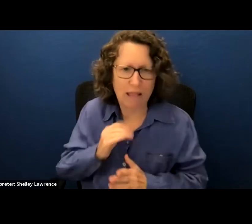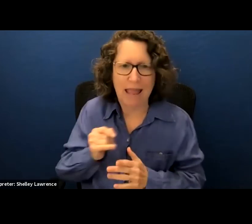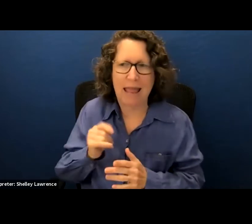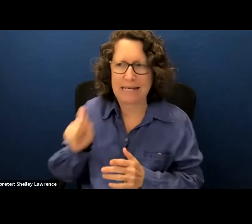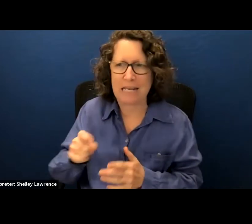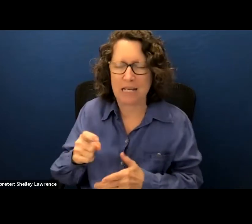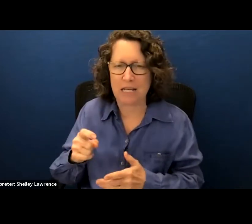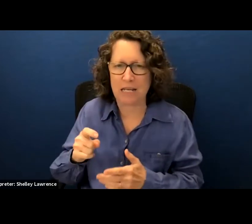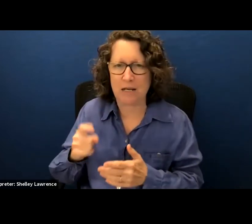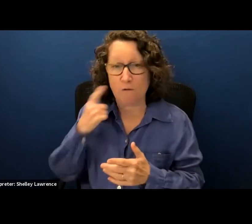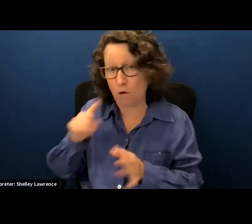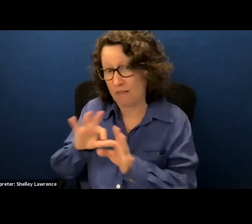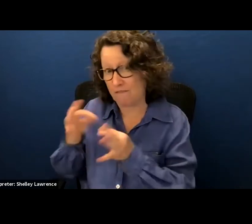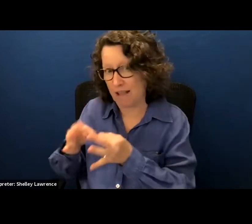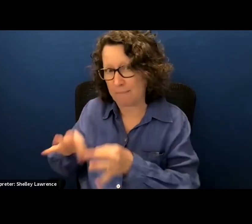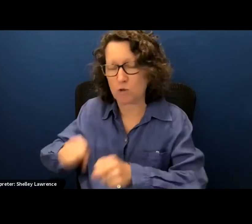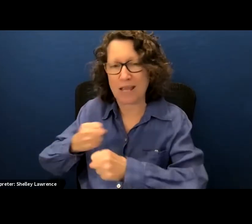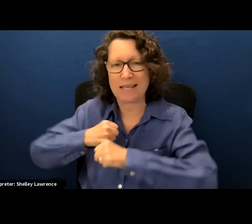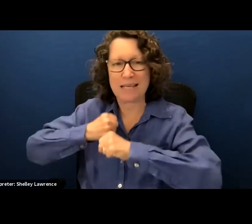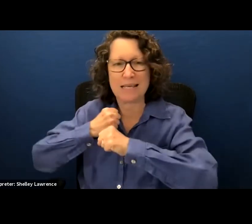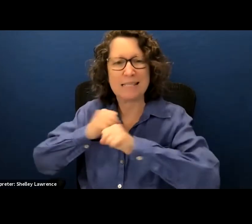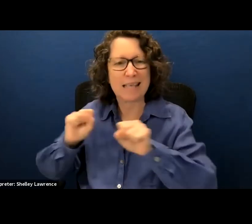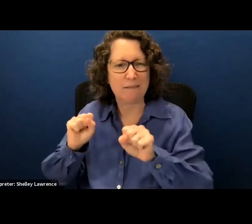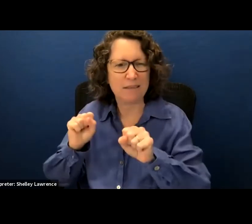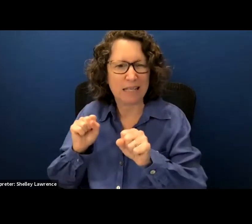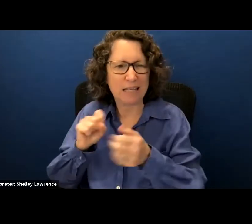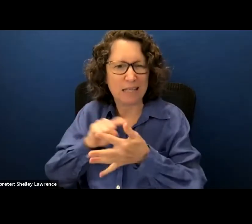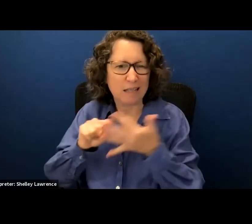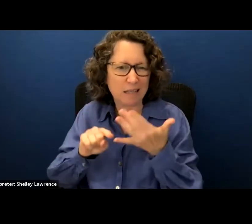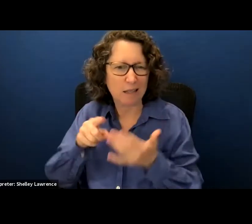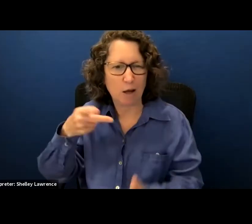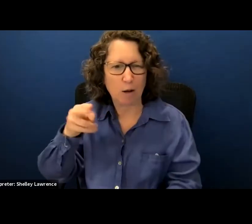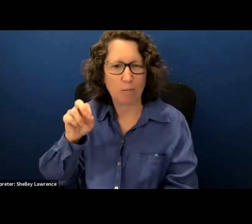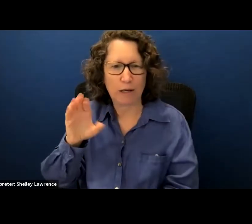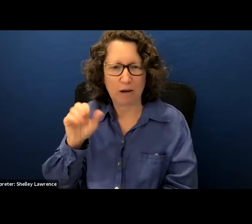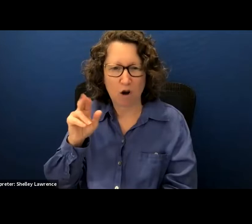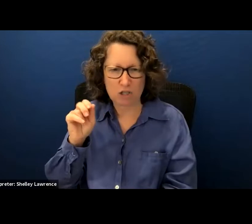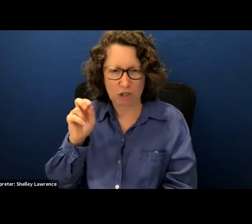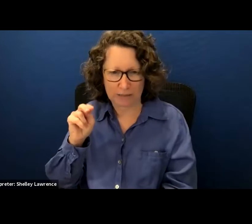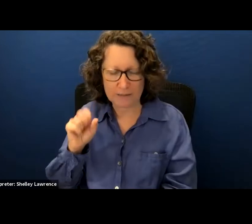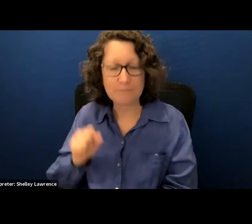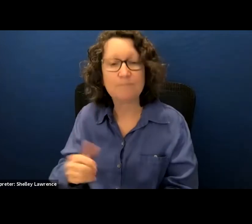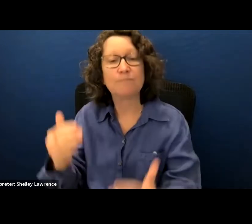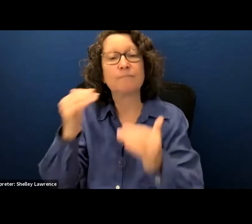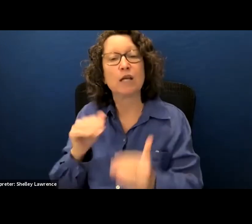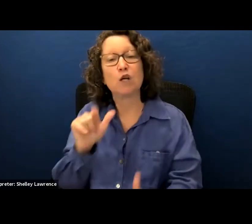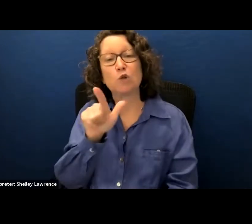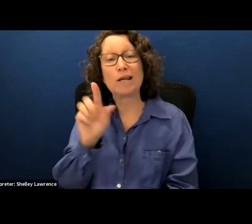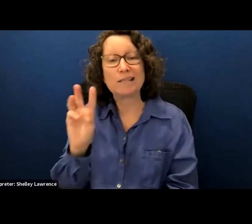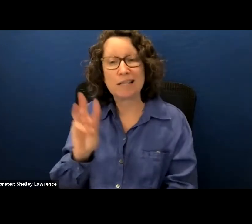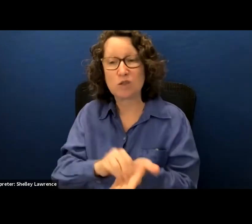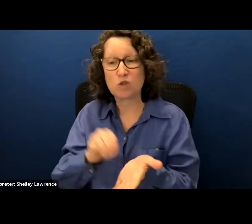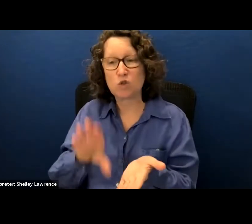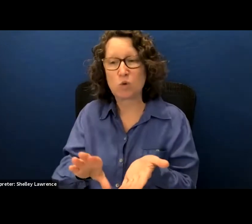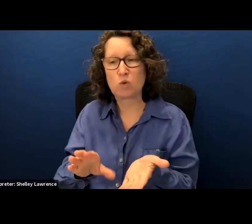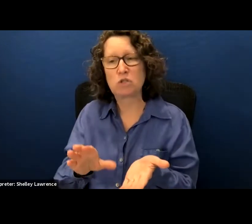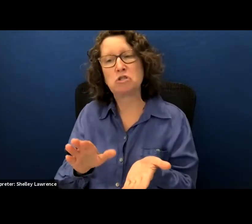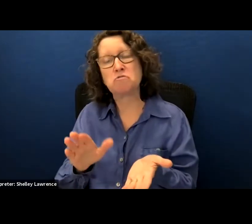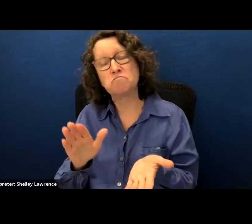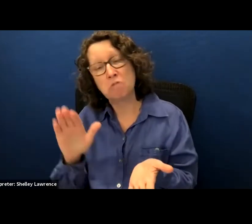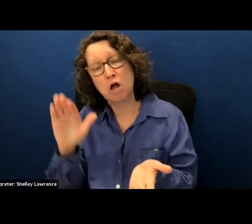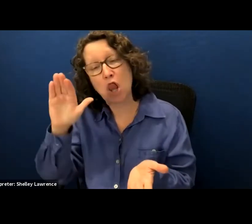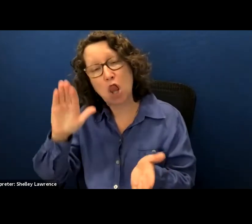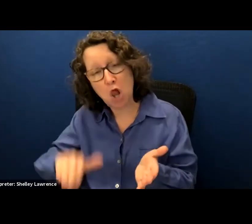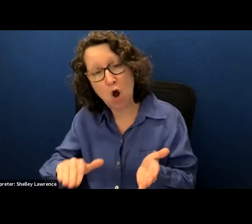take, for the family to take safety precautions. And finally, 26 students were determined to be a low risk